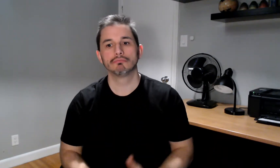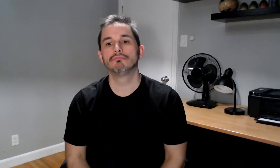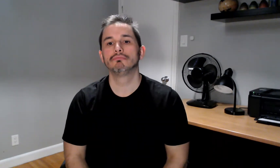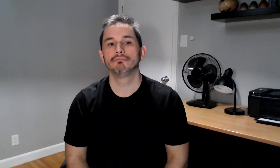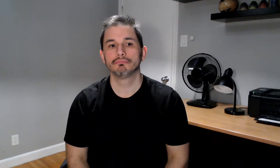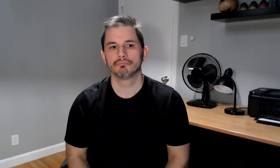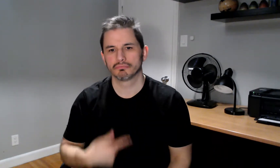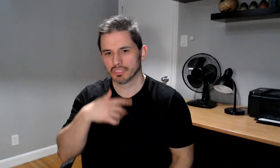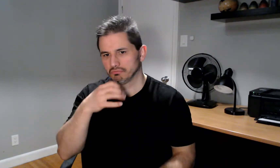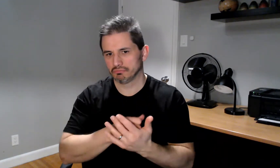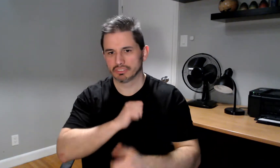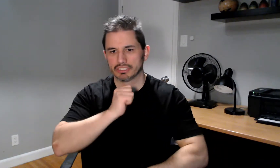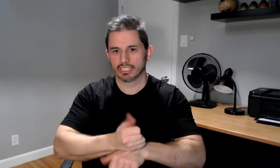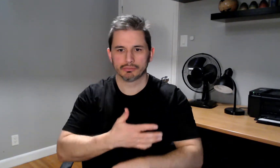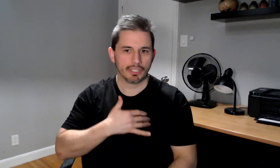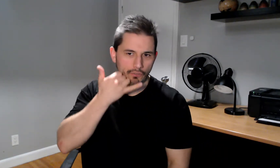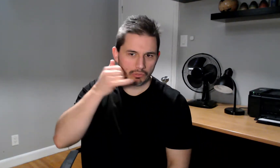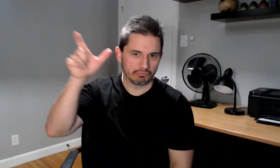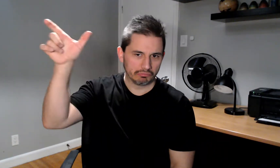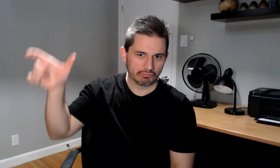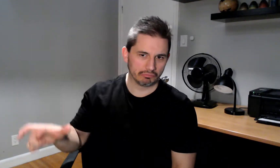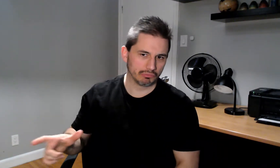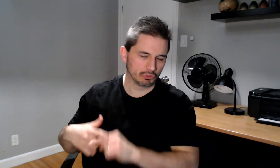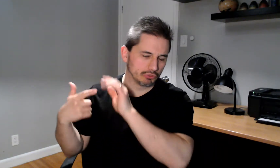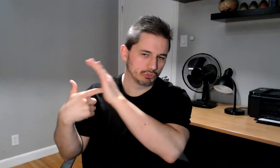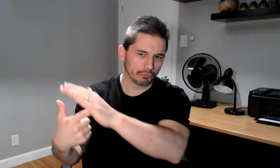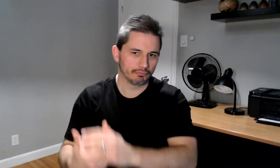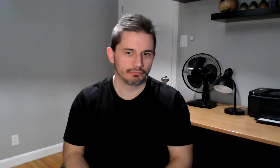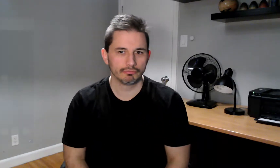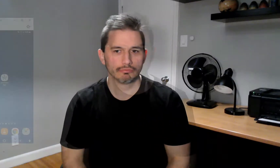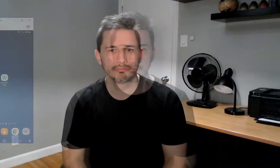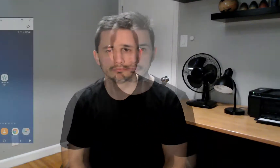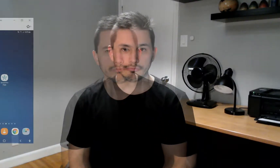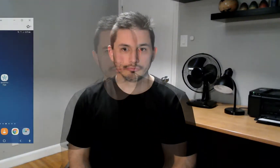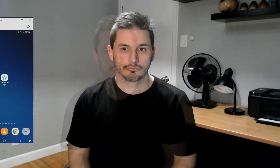you what that looks like. So I'll start sharing my screen now.